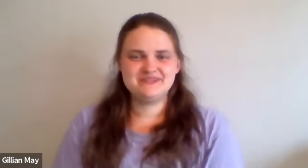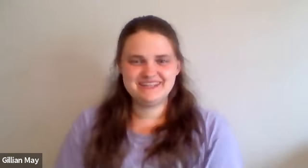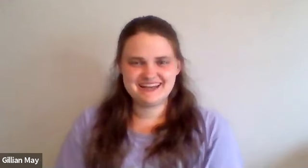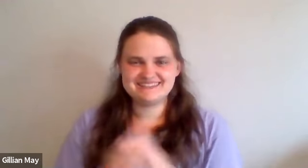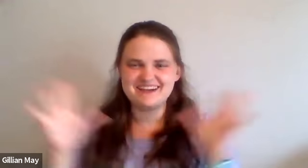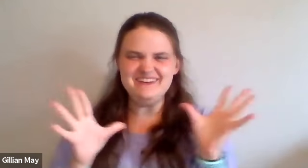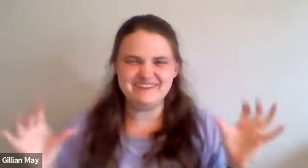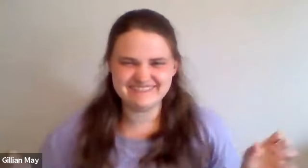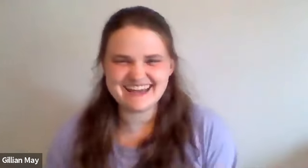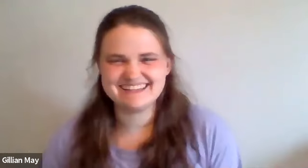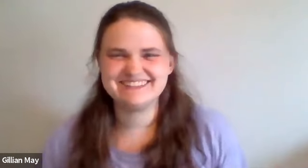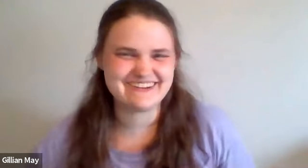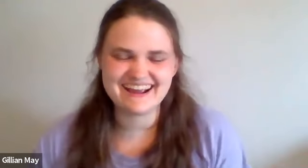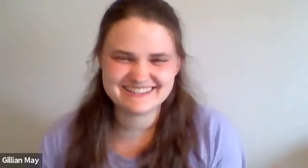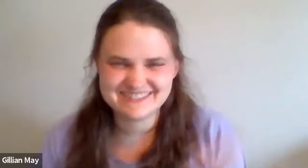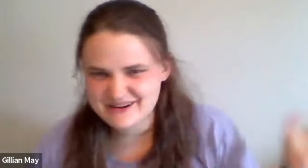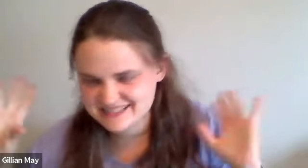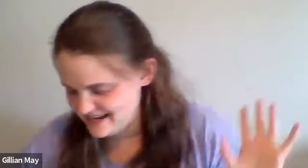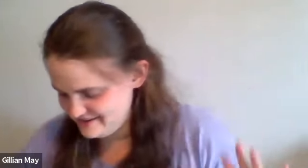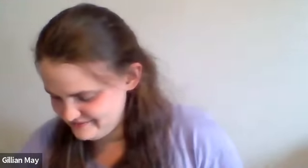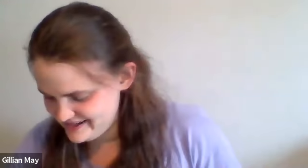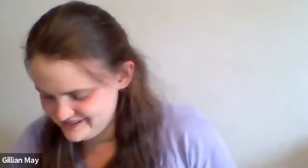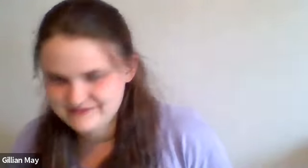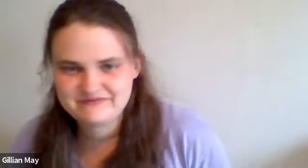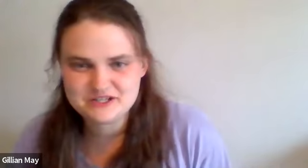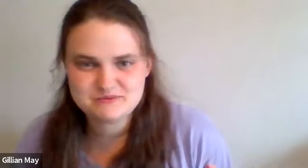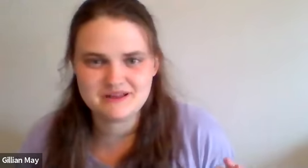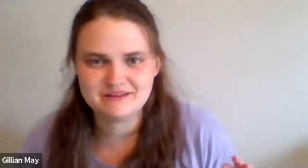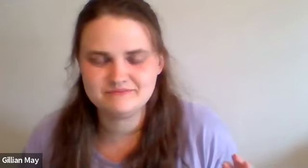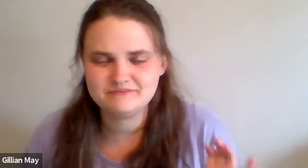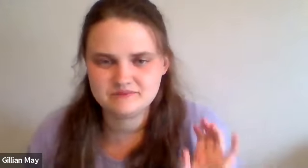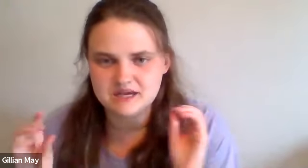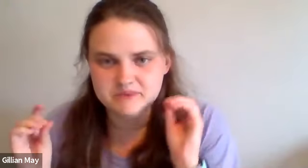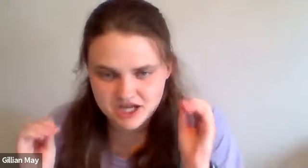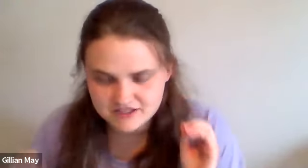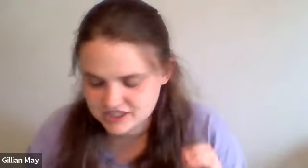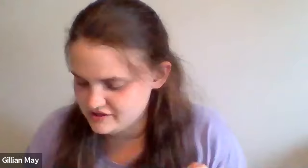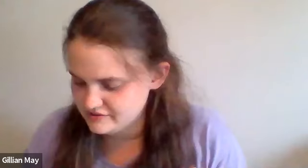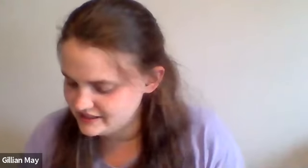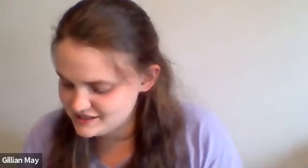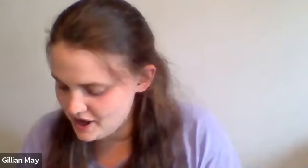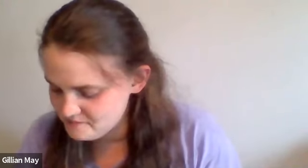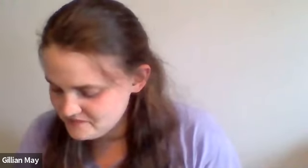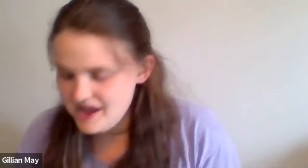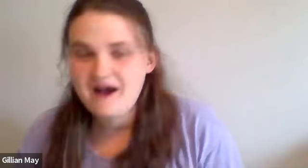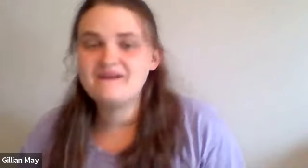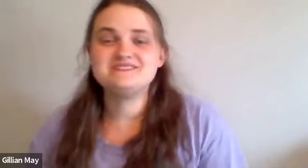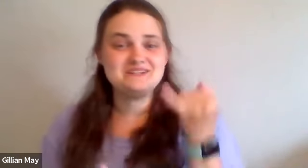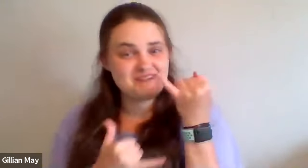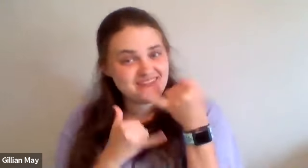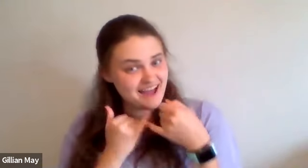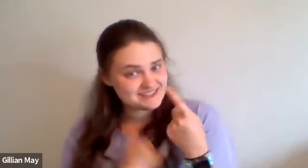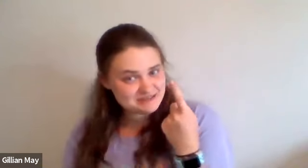But yes, oh yes, sorry, I get so excited because fingerspelling can be challenging to read. So, all right, so here's my last